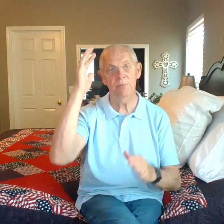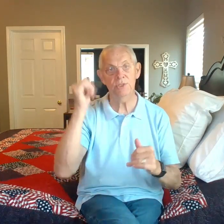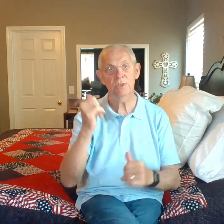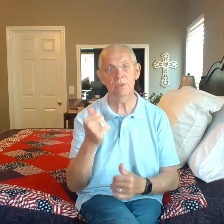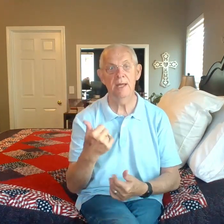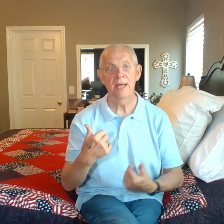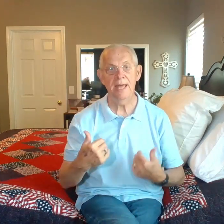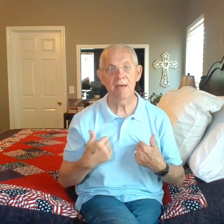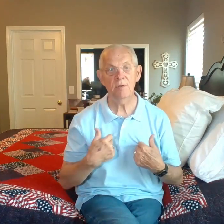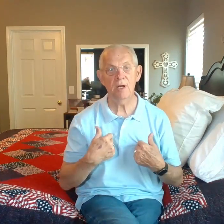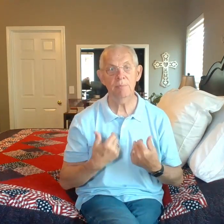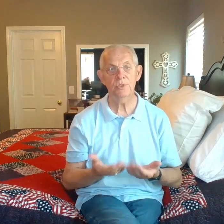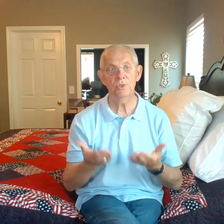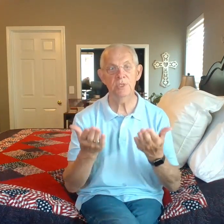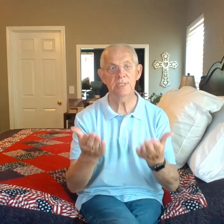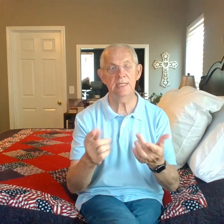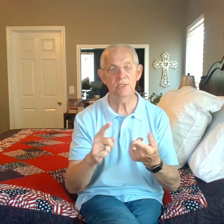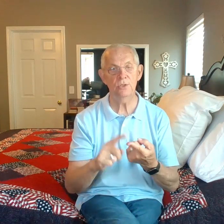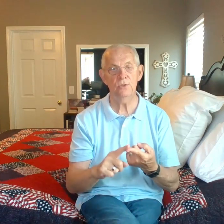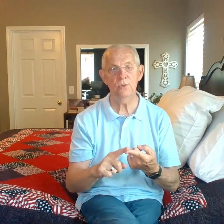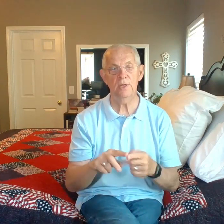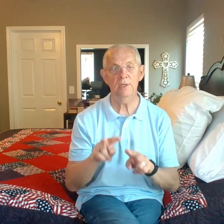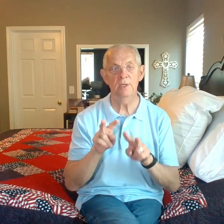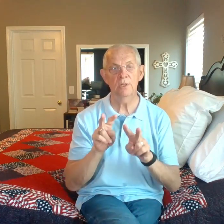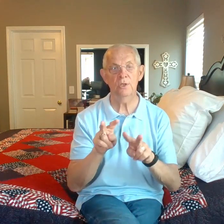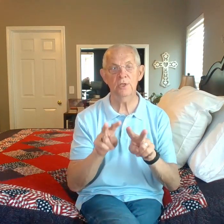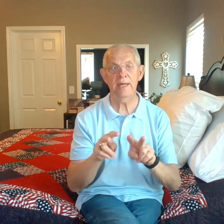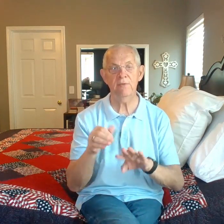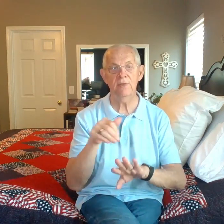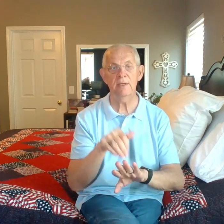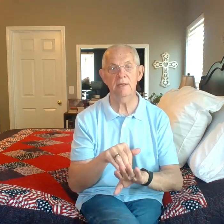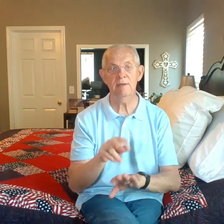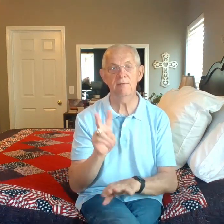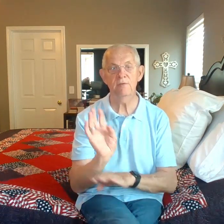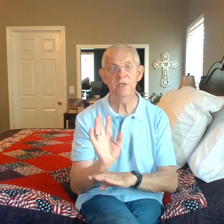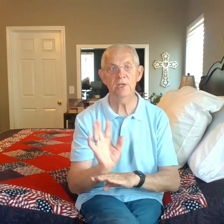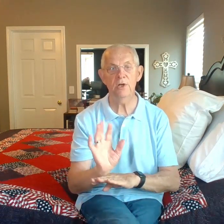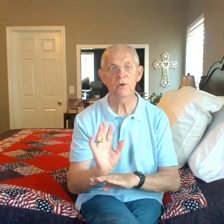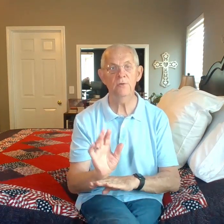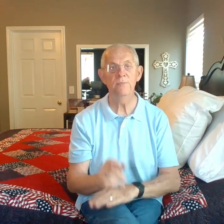you'll have an opportunity to look at the video,